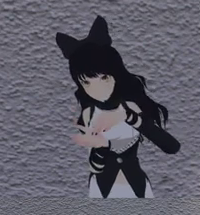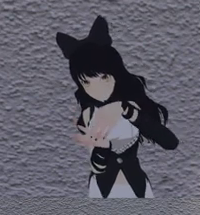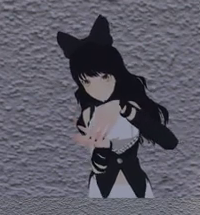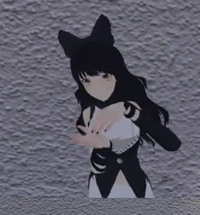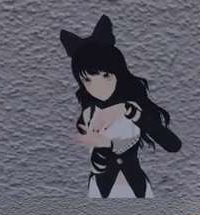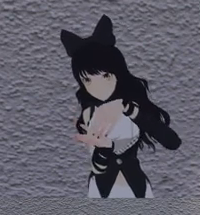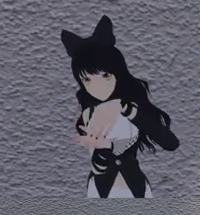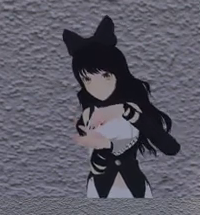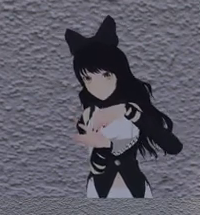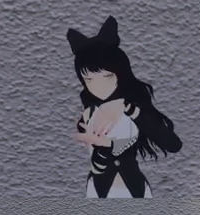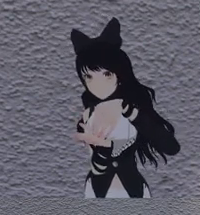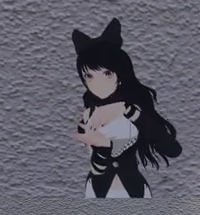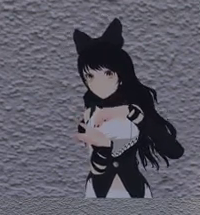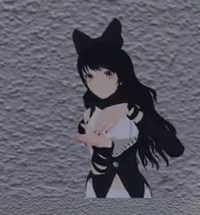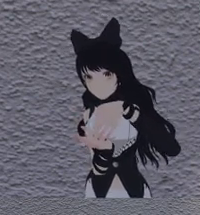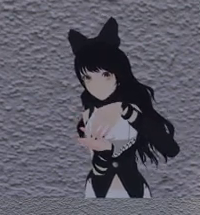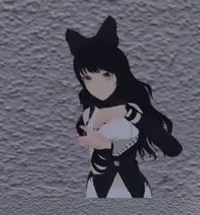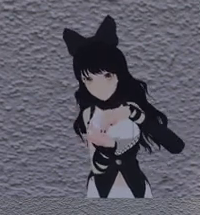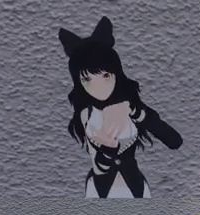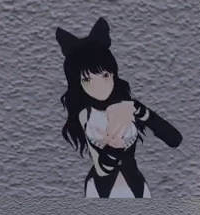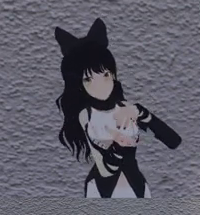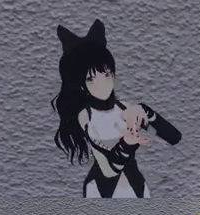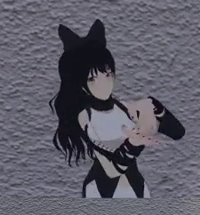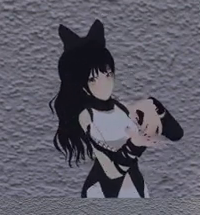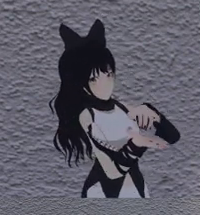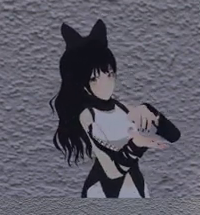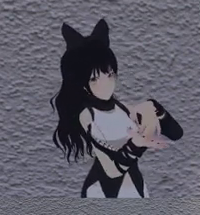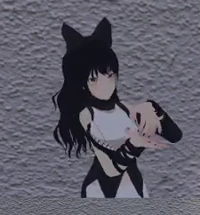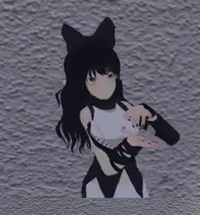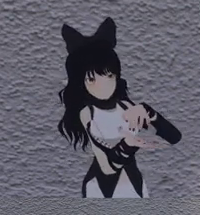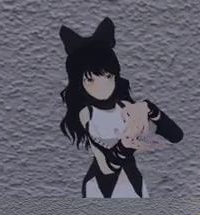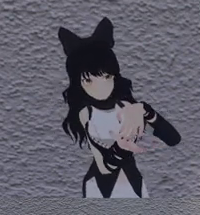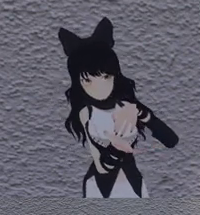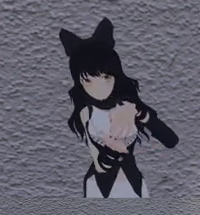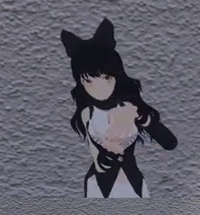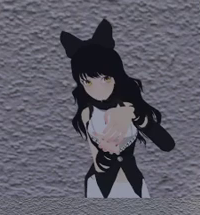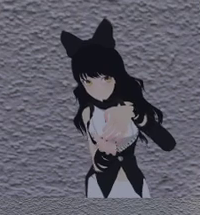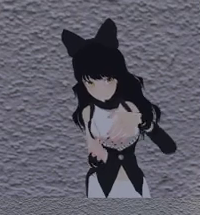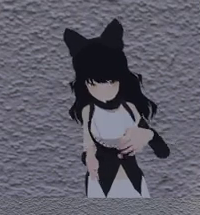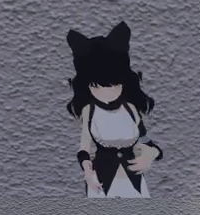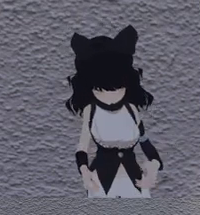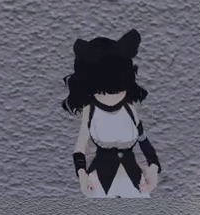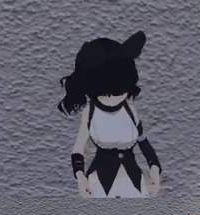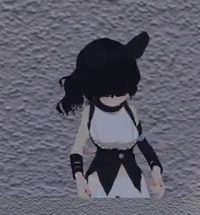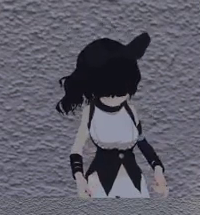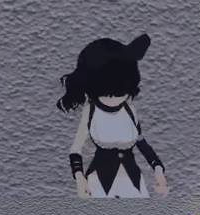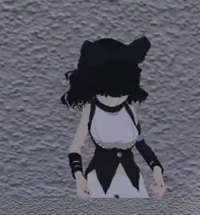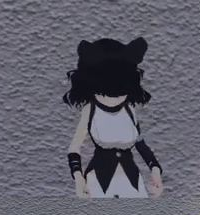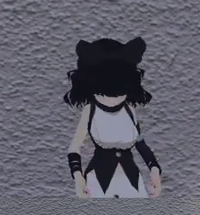Weak. You're showing a person so weak they can barely stand up on the floor.